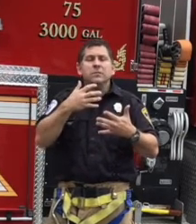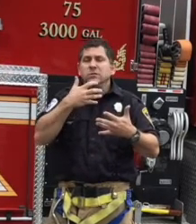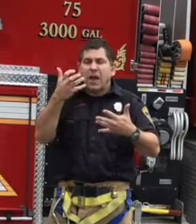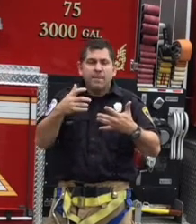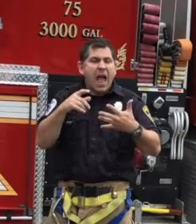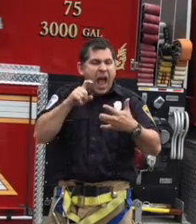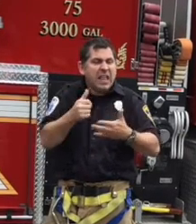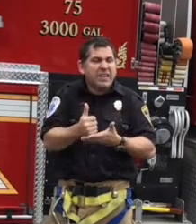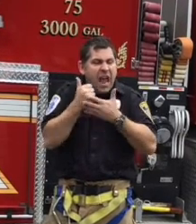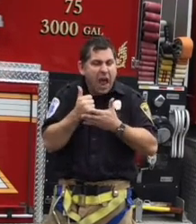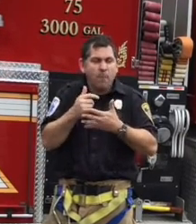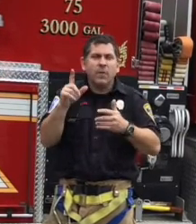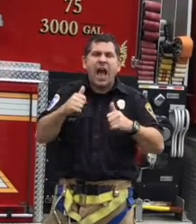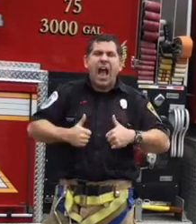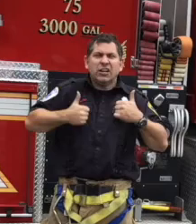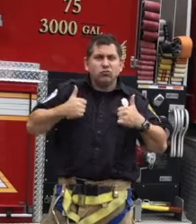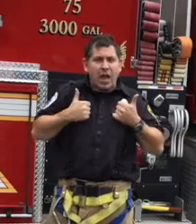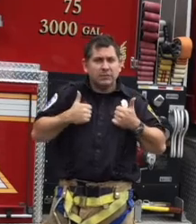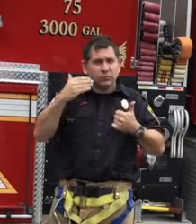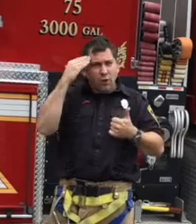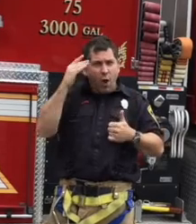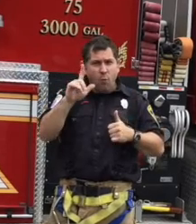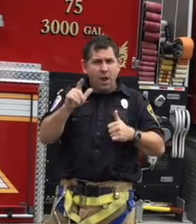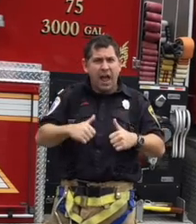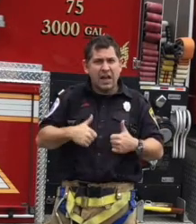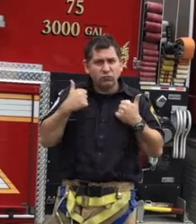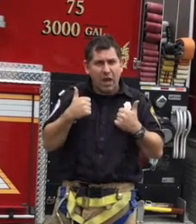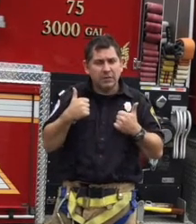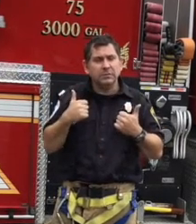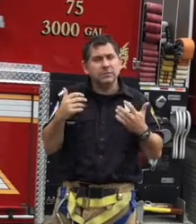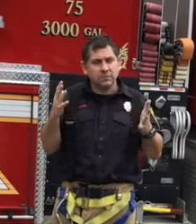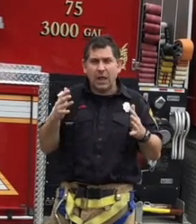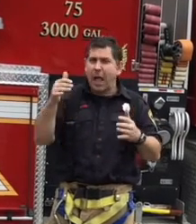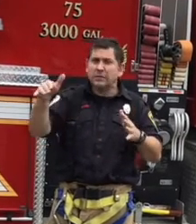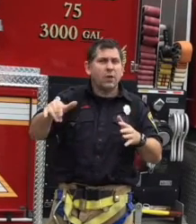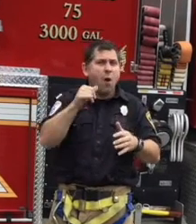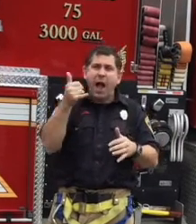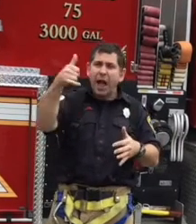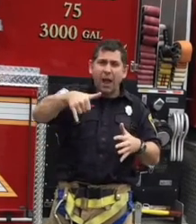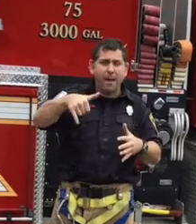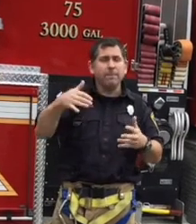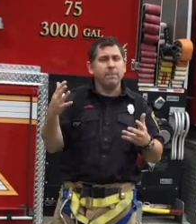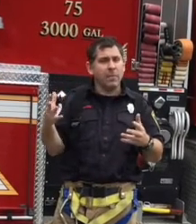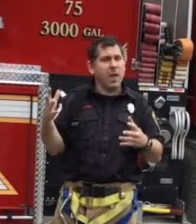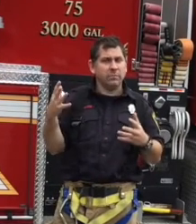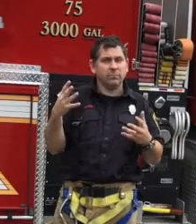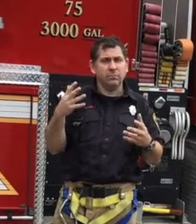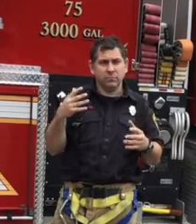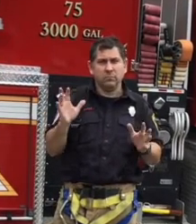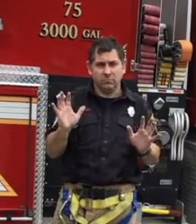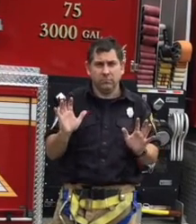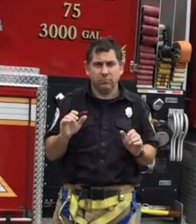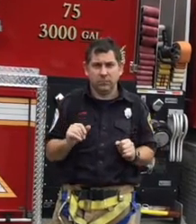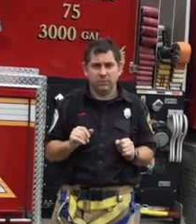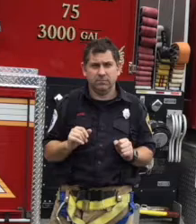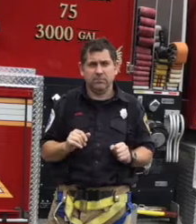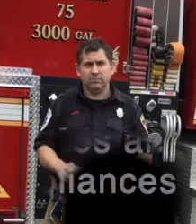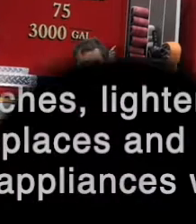saying, and you could just scream that you need help. And if you know where the address is, try to tell them that, but just don't hang up so that they can